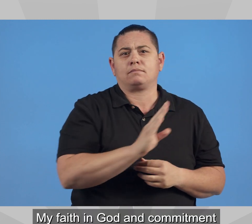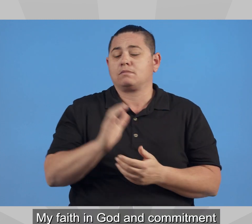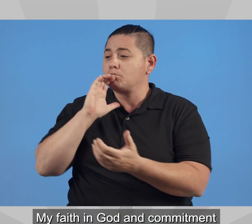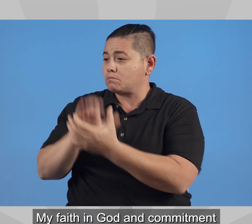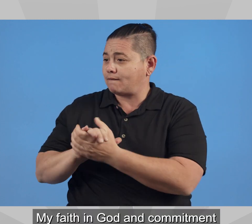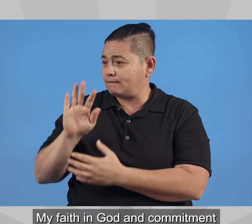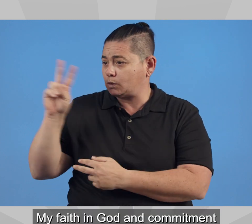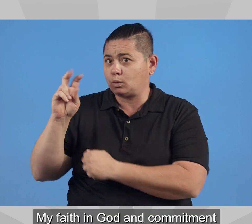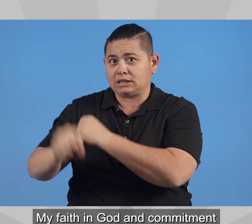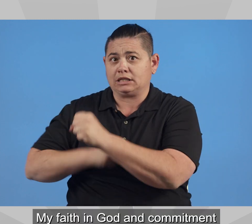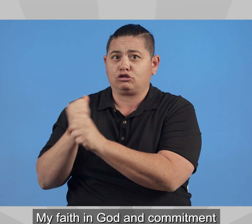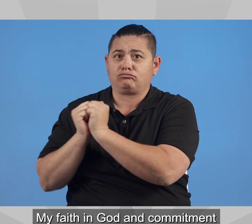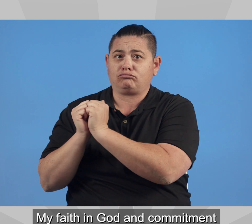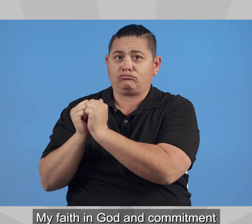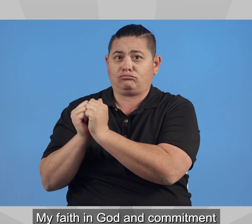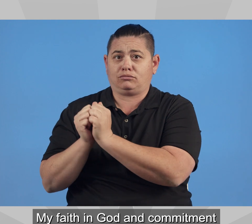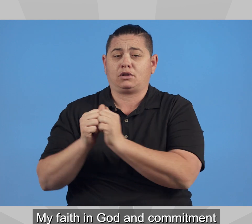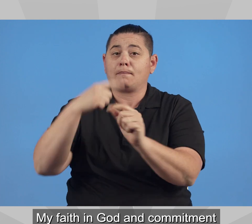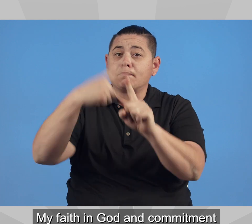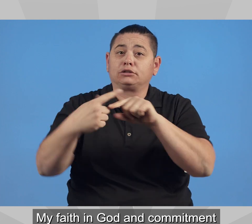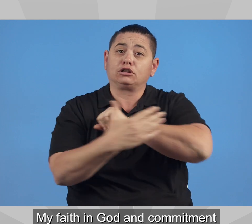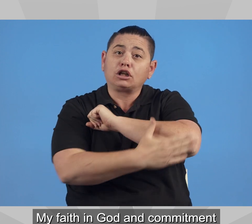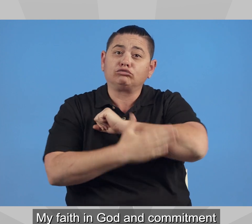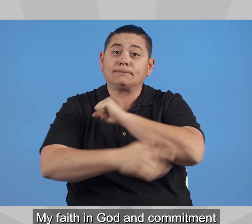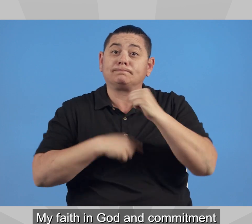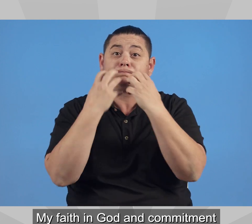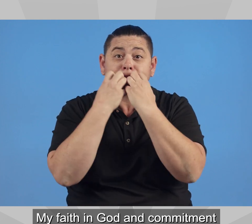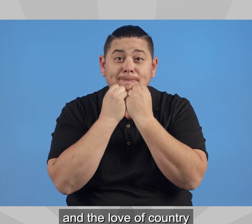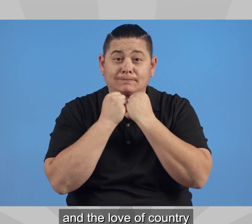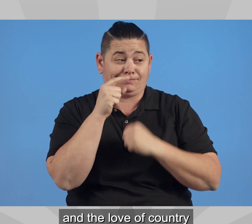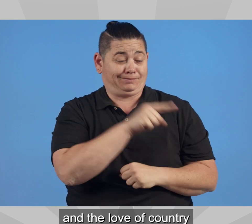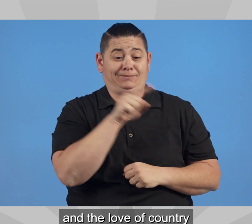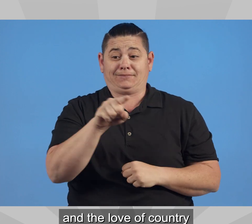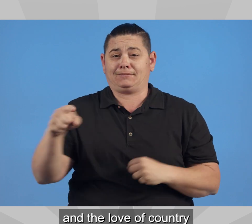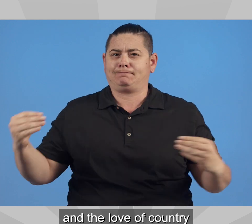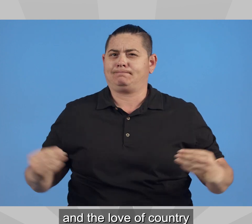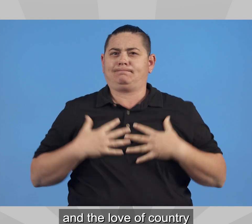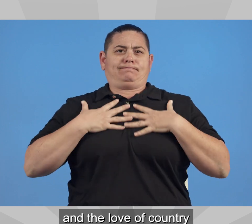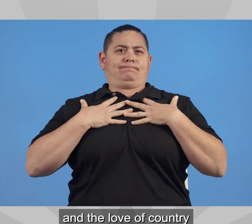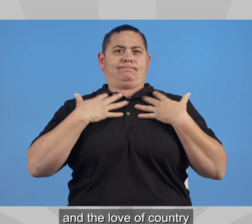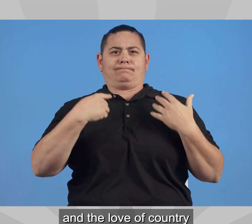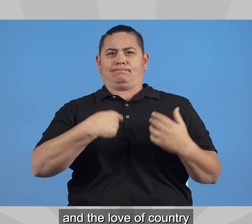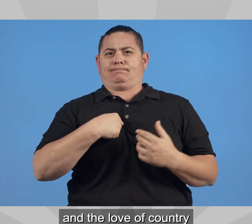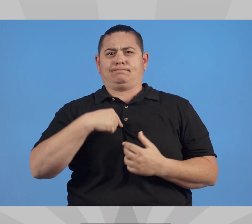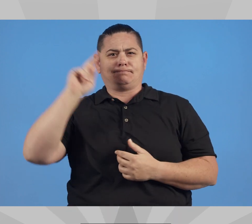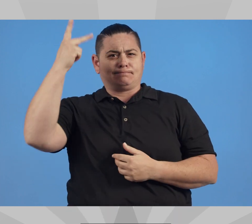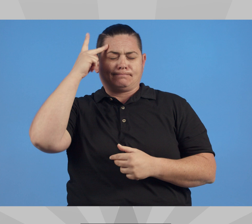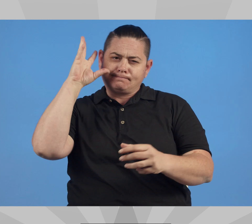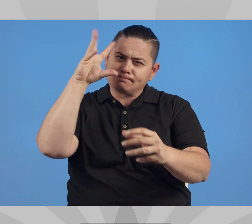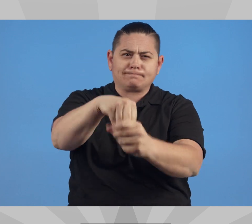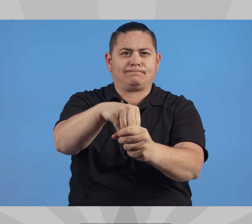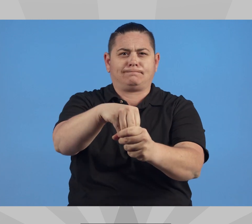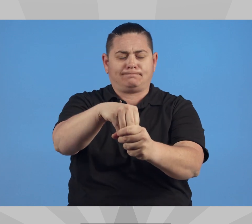My faith in God and commitment to my wife of 42 years and the love of country fueled my involvement in